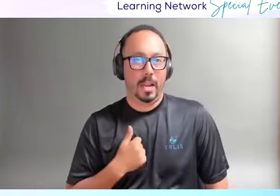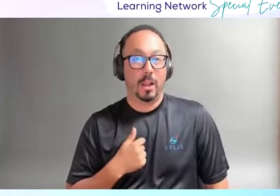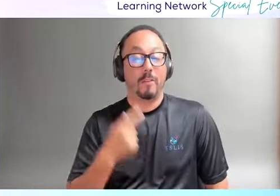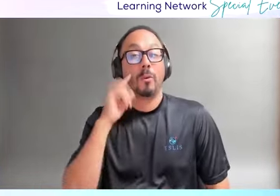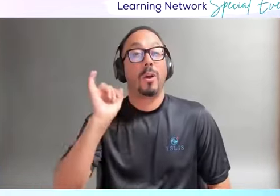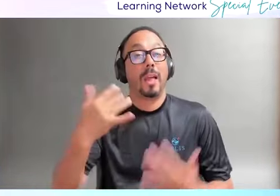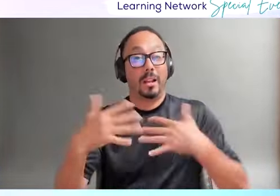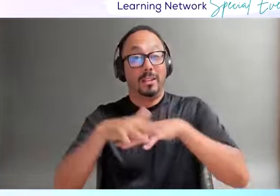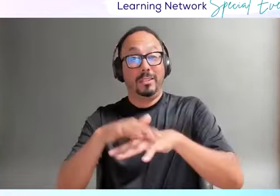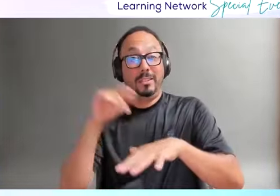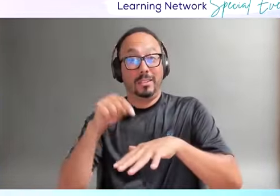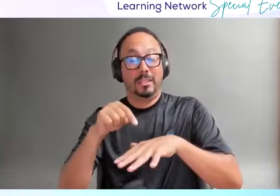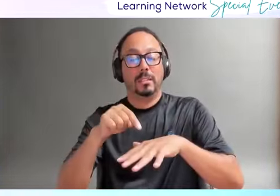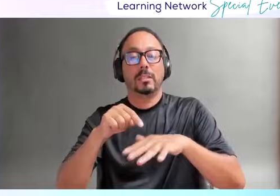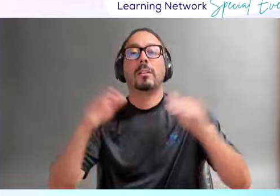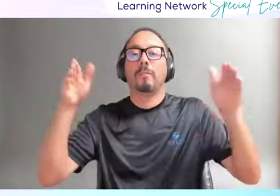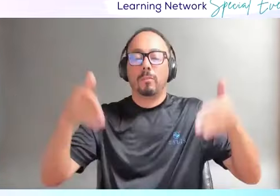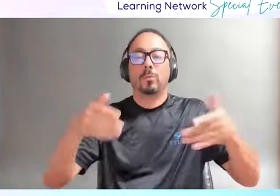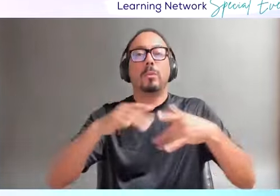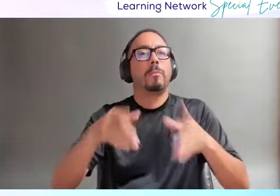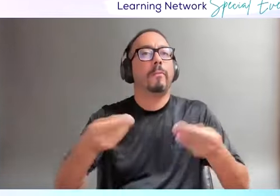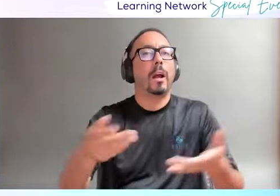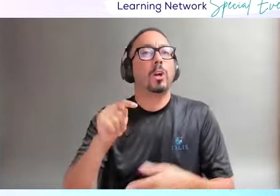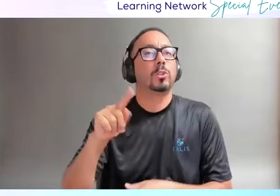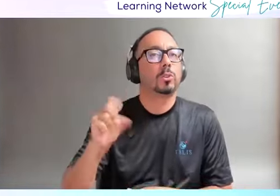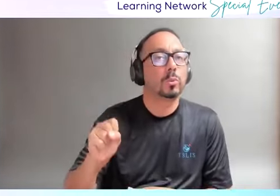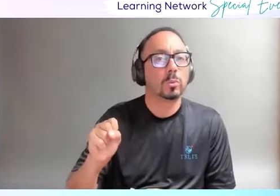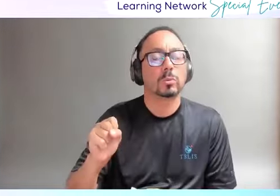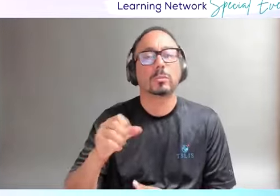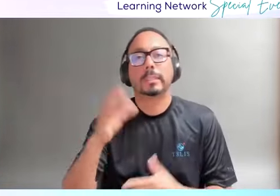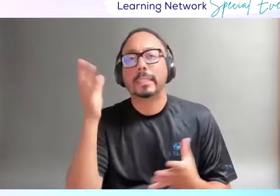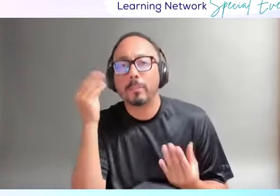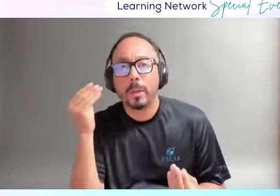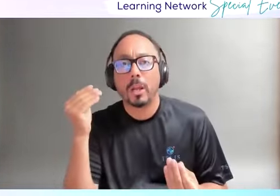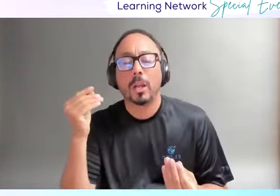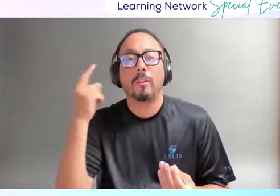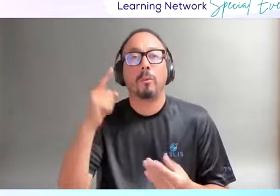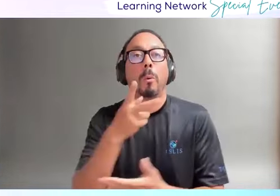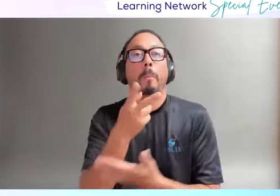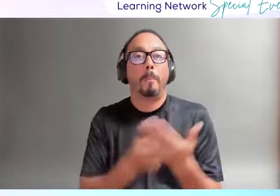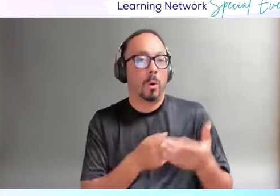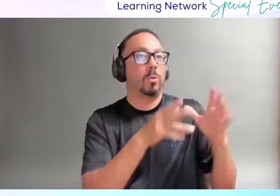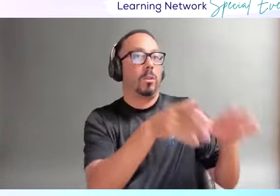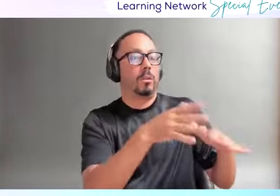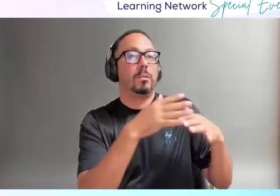and providing some information to both sectors. We did at CREVAC